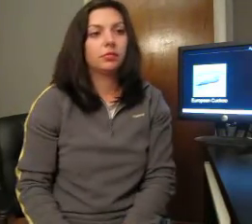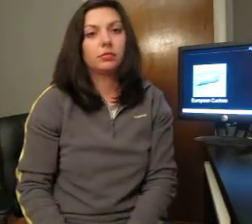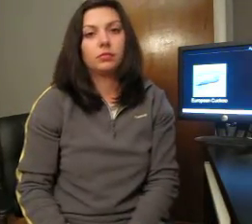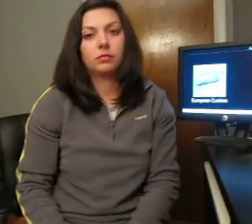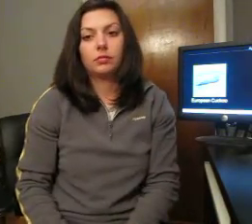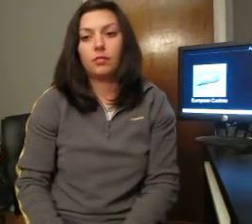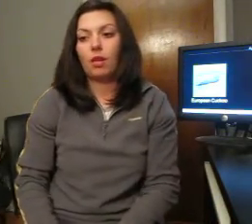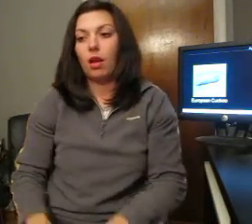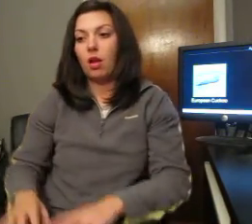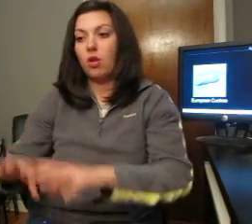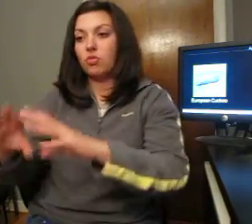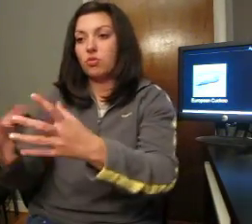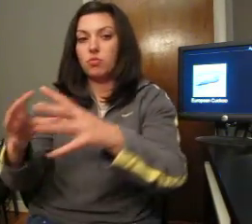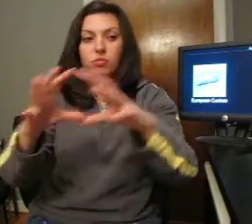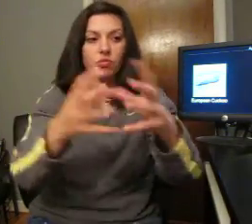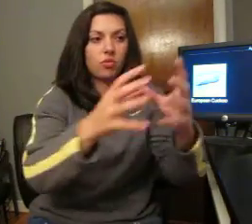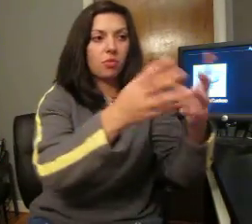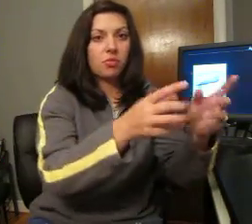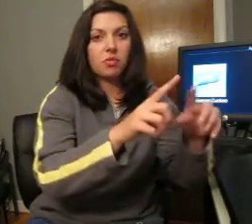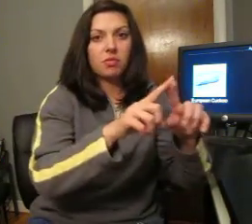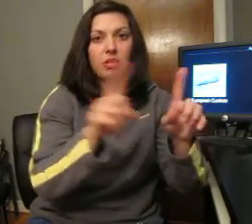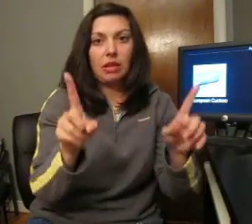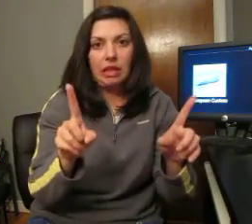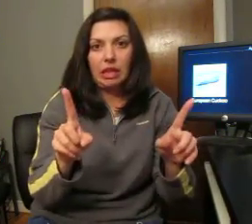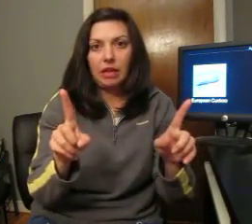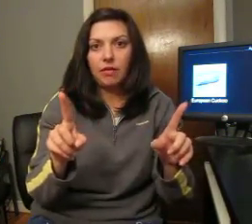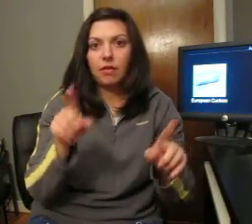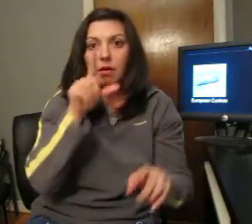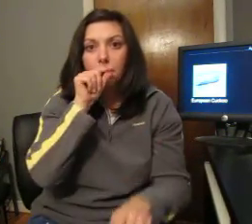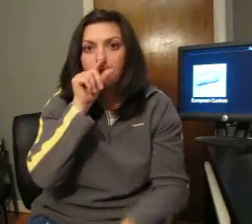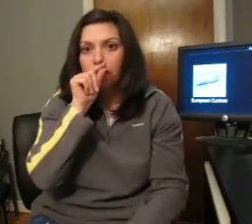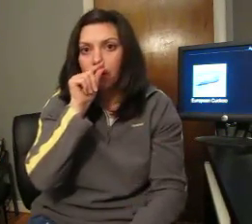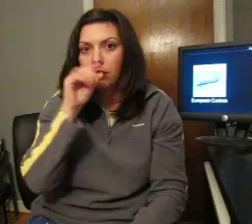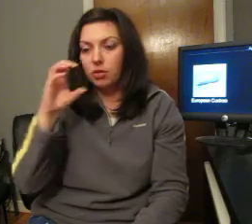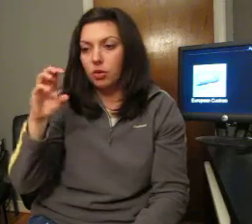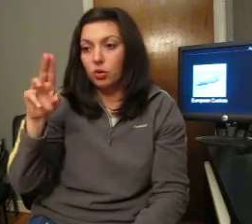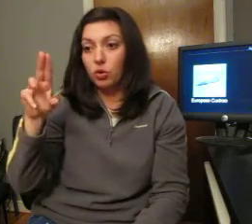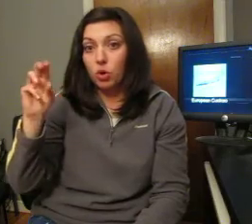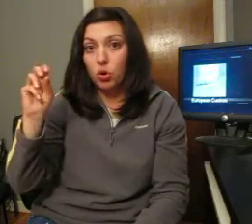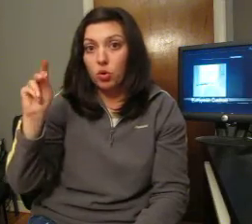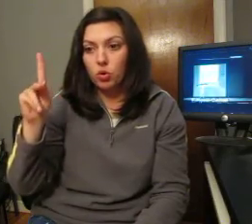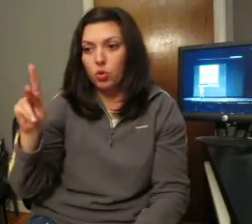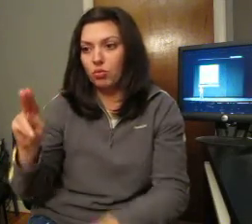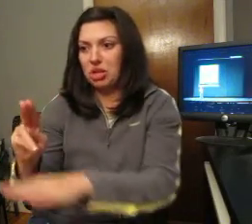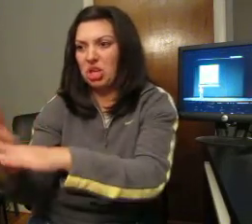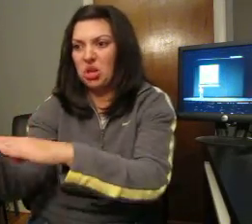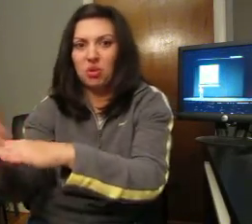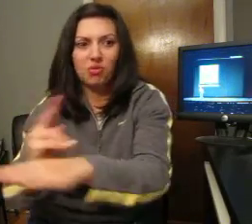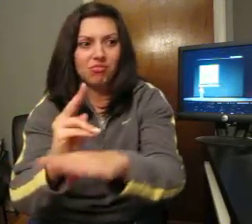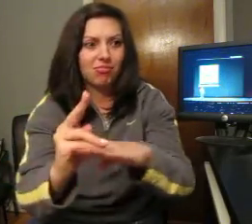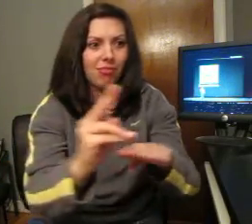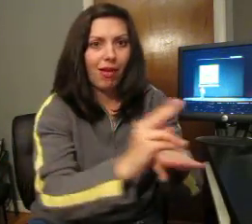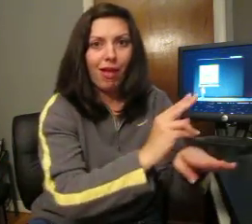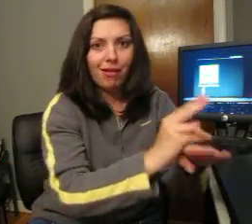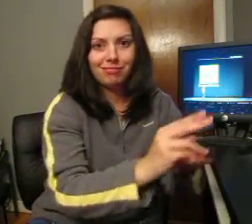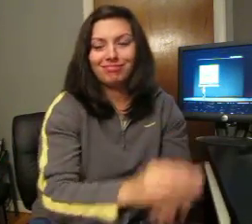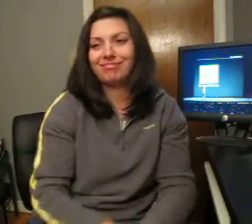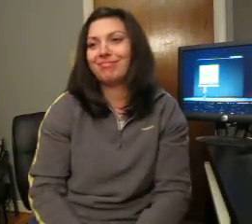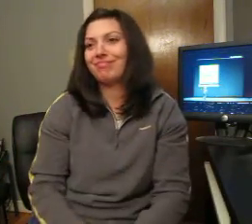social parasite. So everybody knows, or many of you know, that raising children is an enormous amount of work. It costs lots of